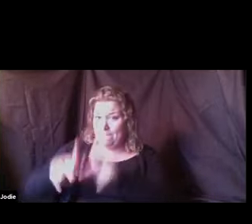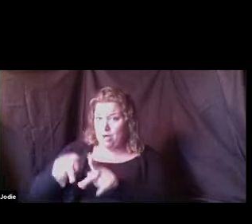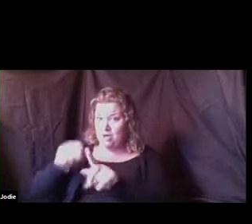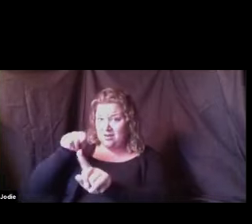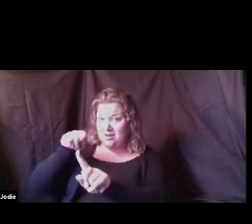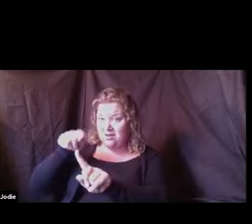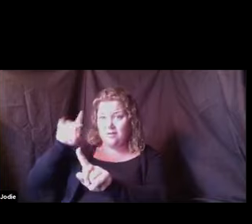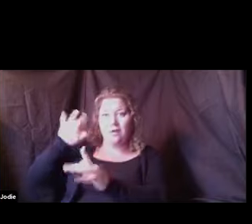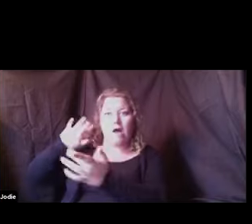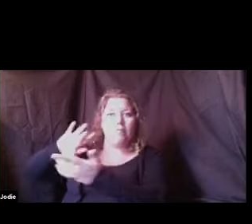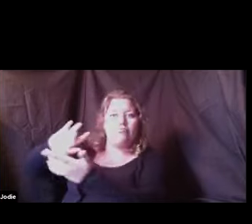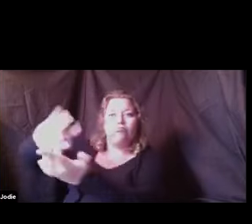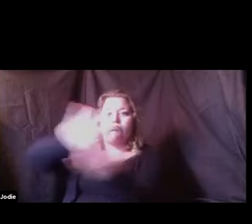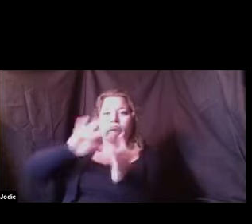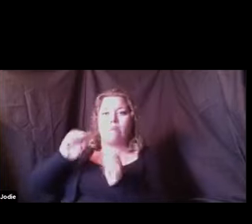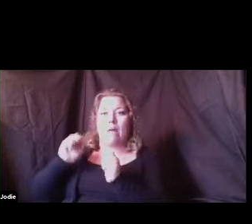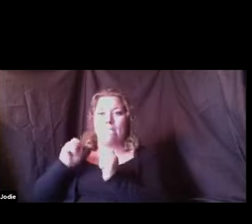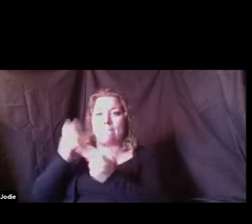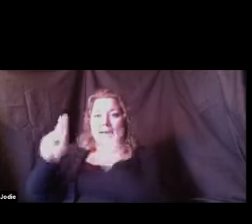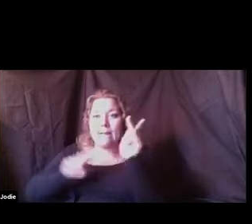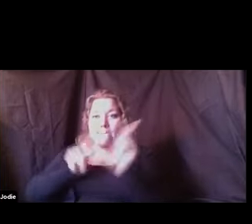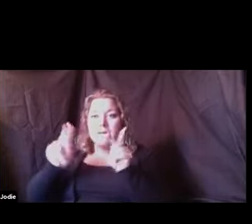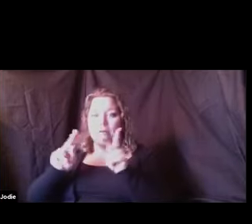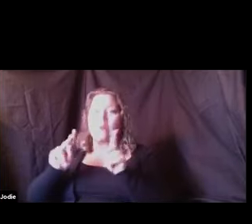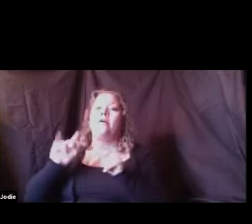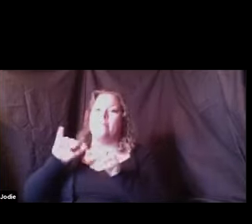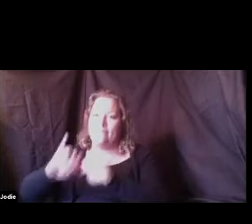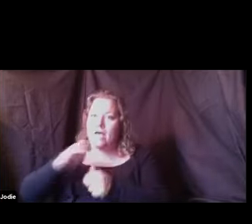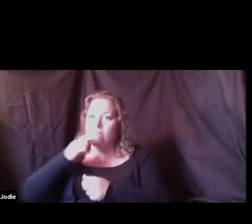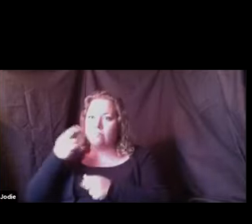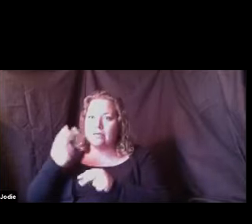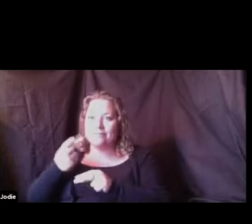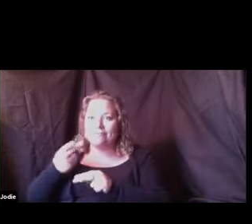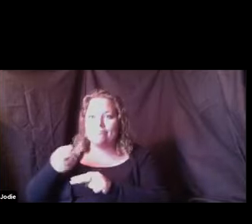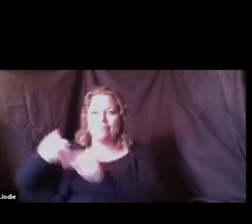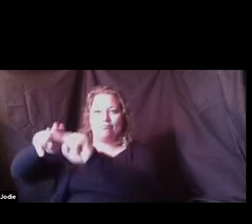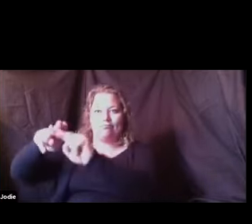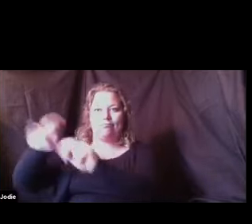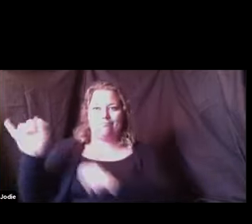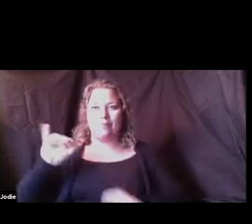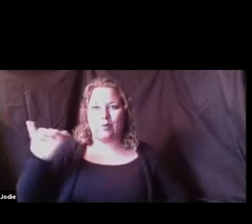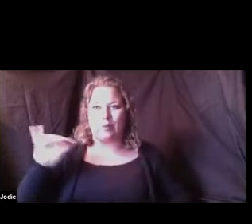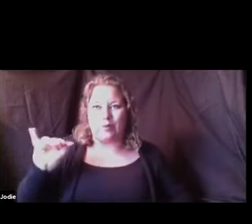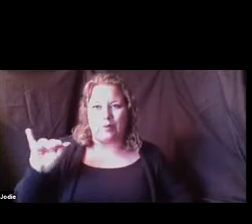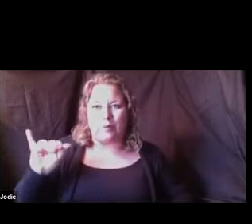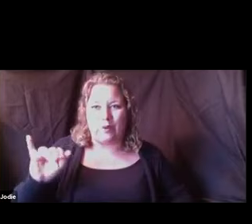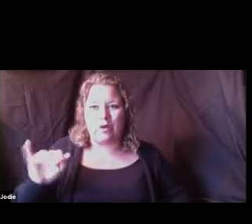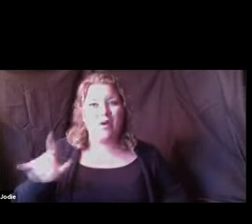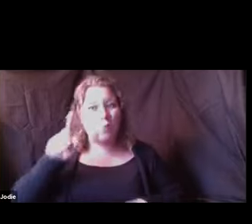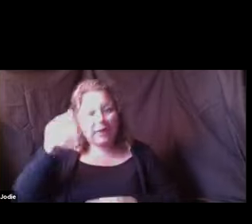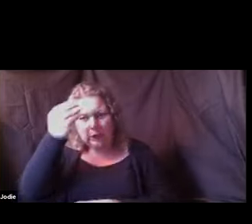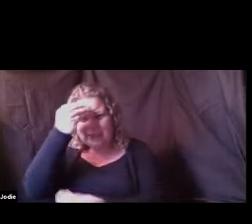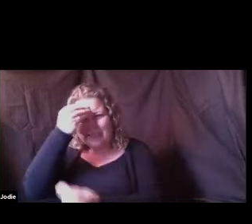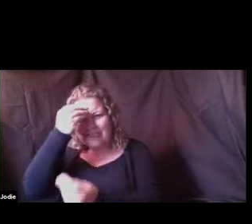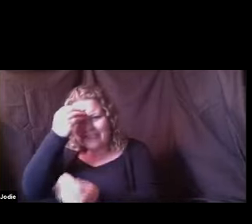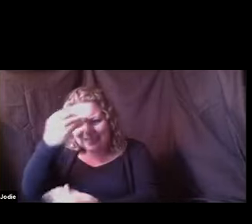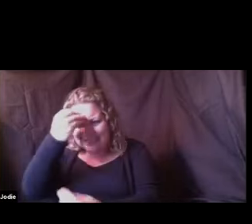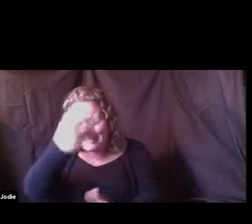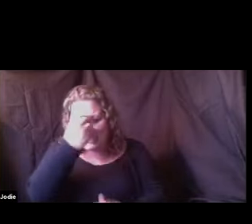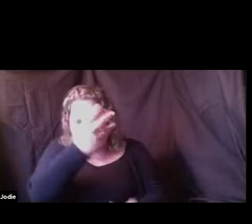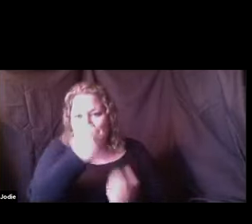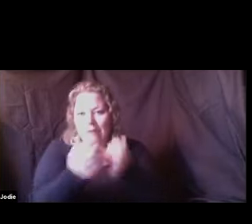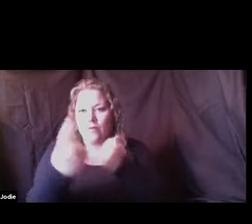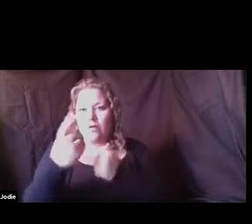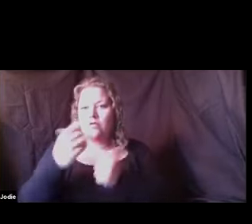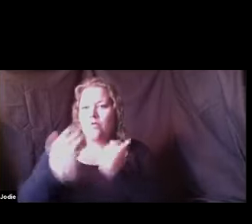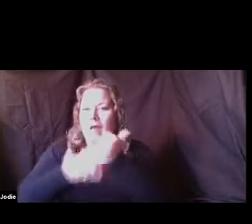that is additional people that we need to really quickly notify to help them